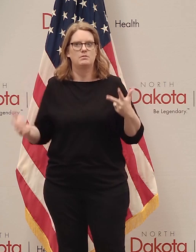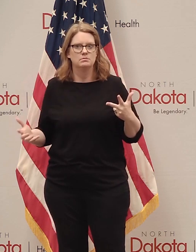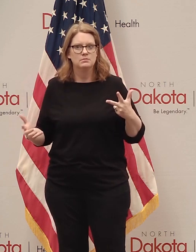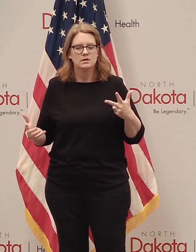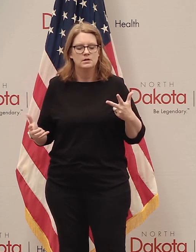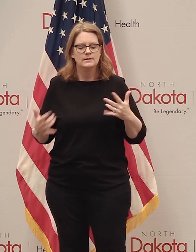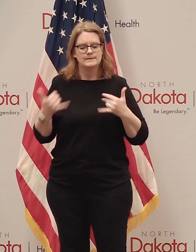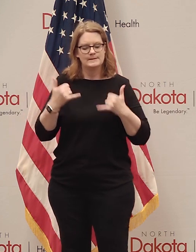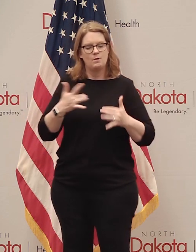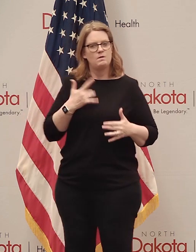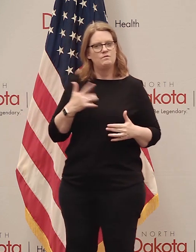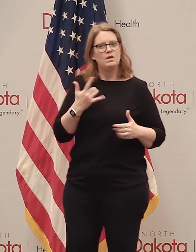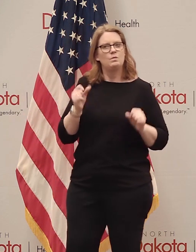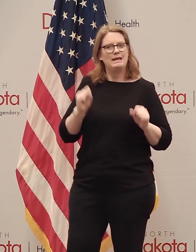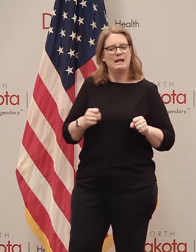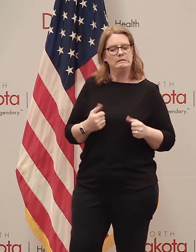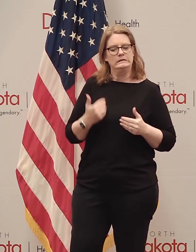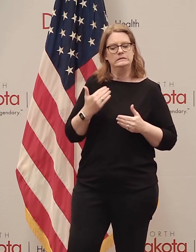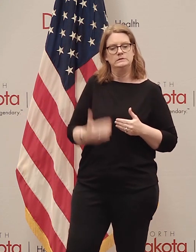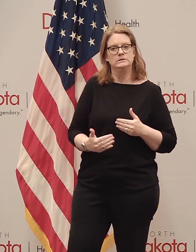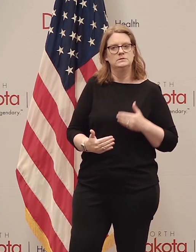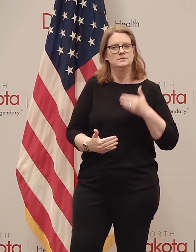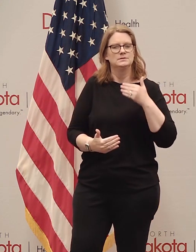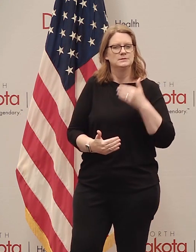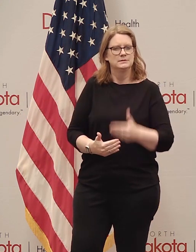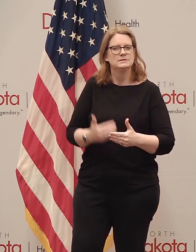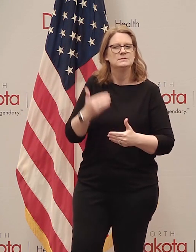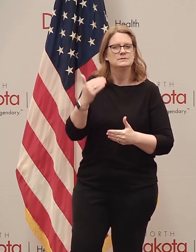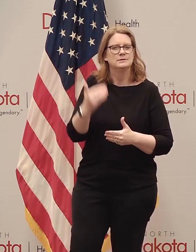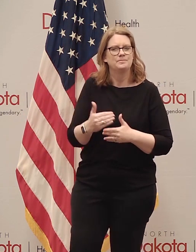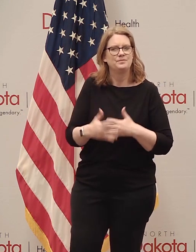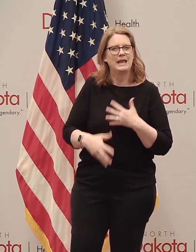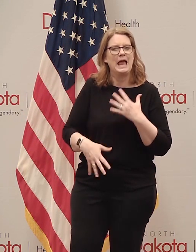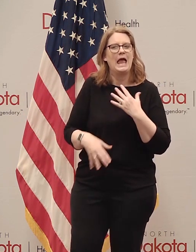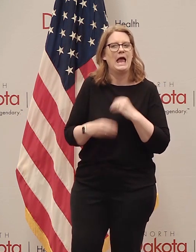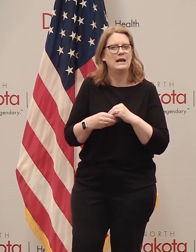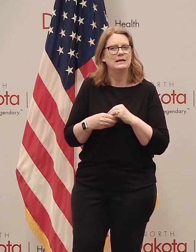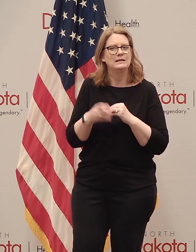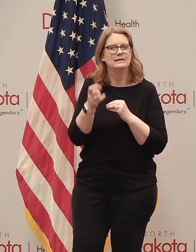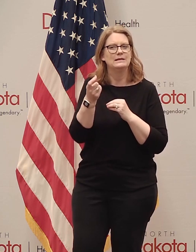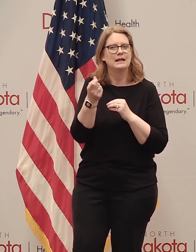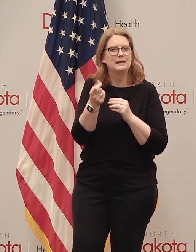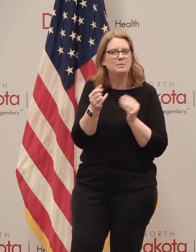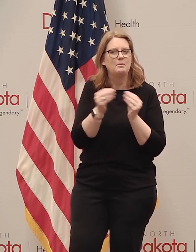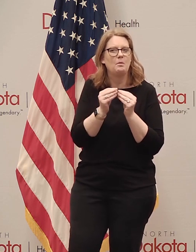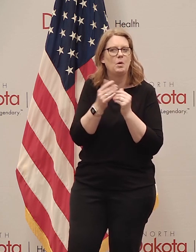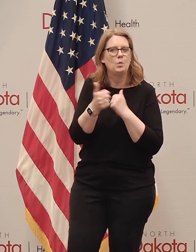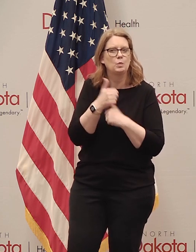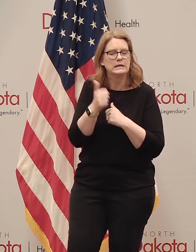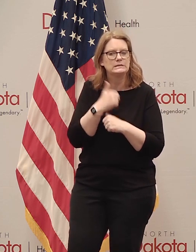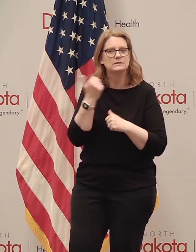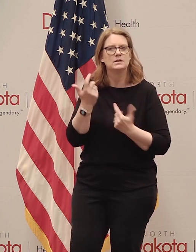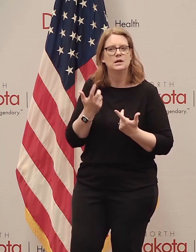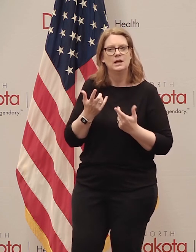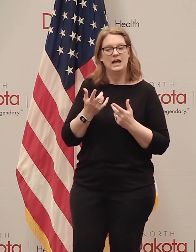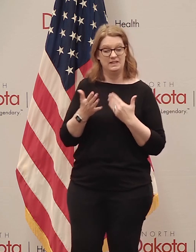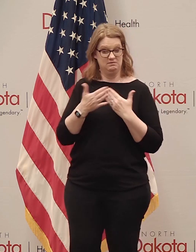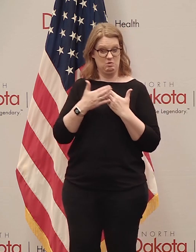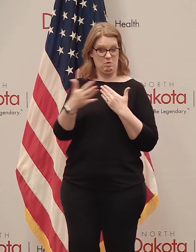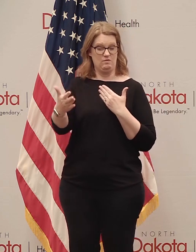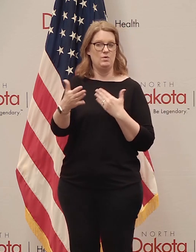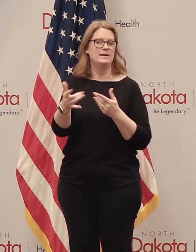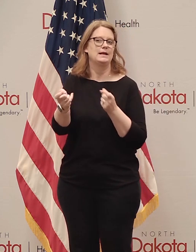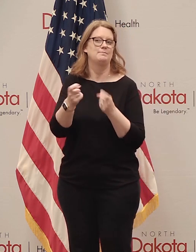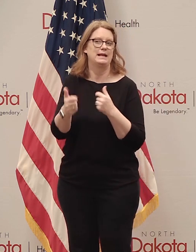we can continue to move forward, adding more transmissible moments and then managing that risk going forward. And